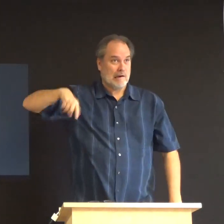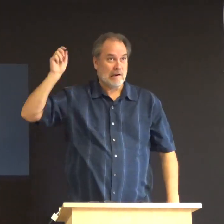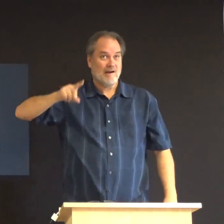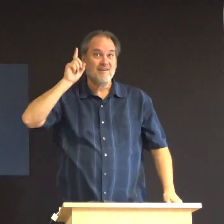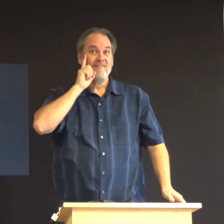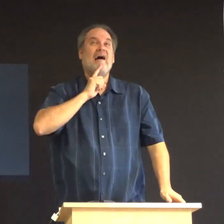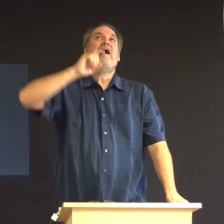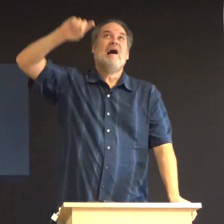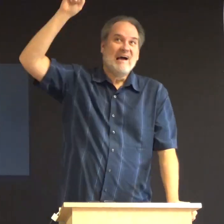own.